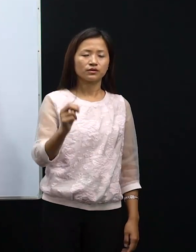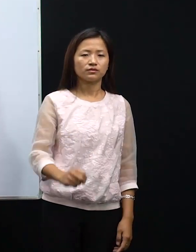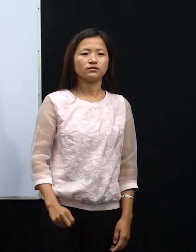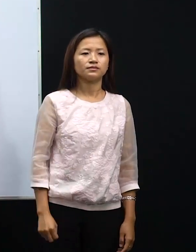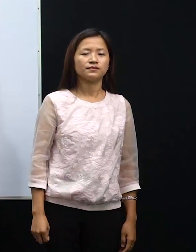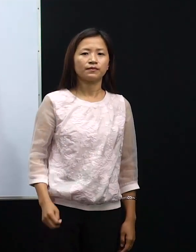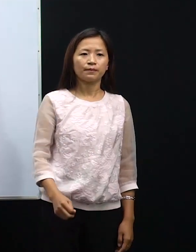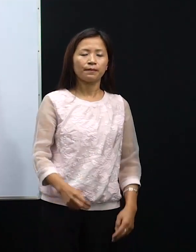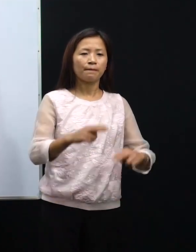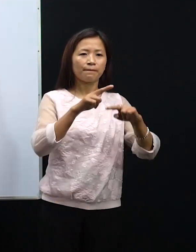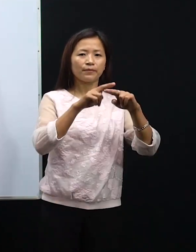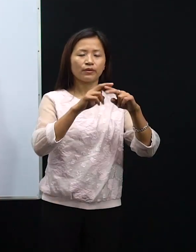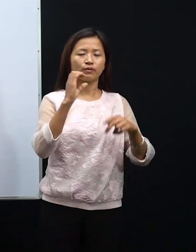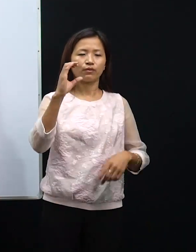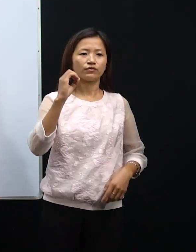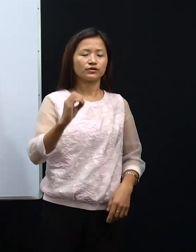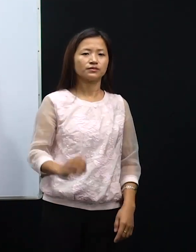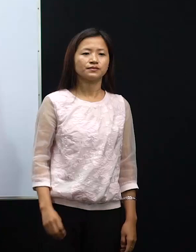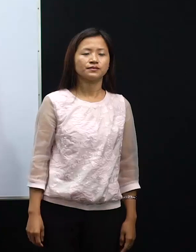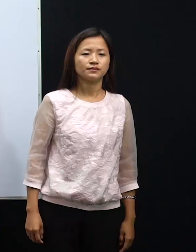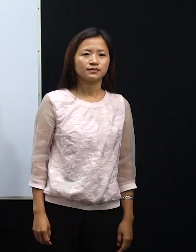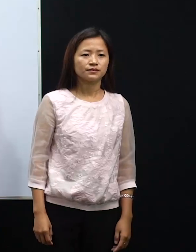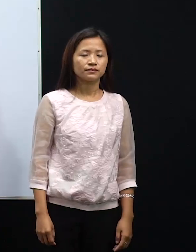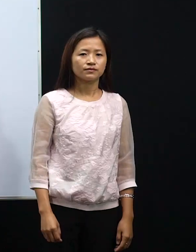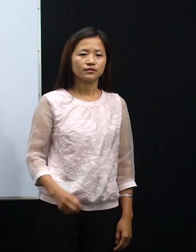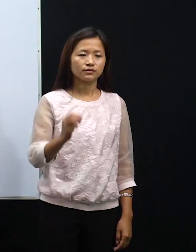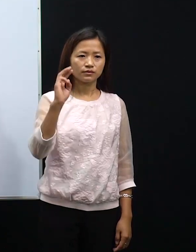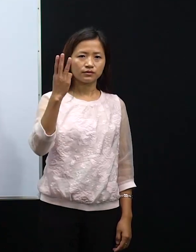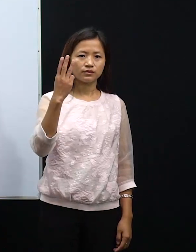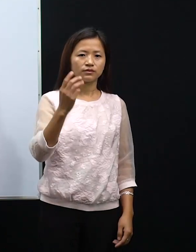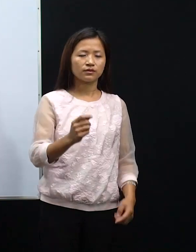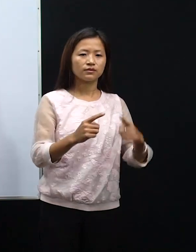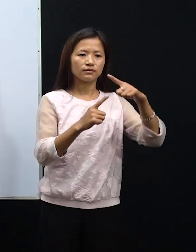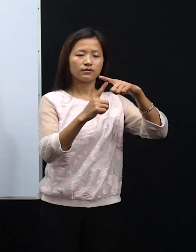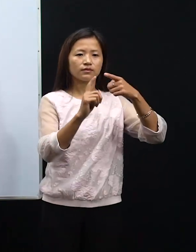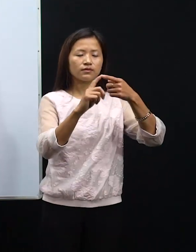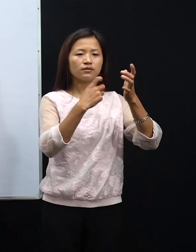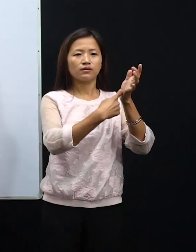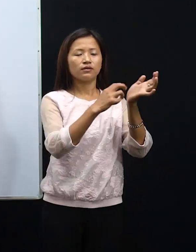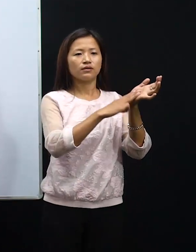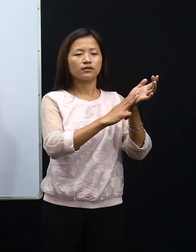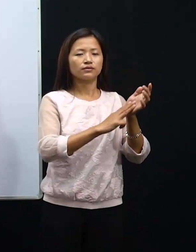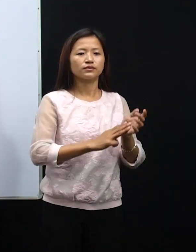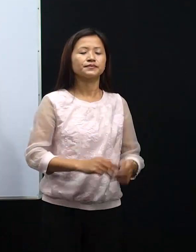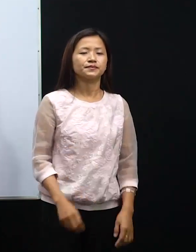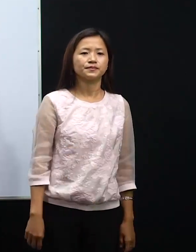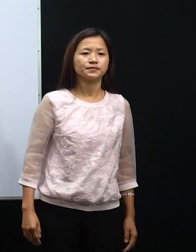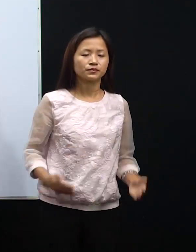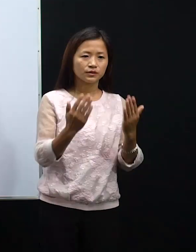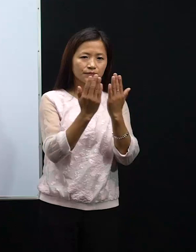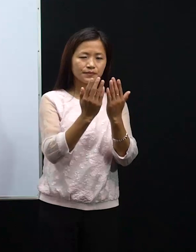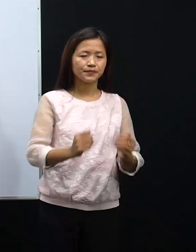sorry, numerical coefficient. All right, so these are the three terms that we'll be talking about in the exercises. But before we